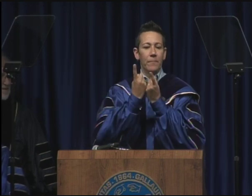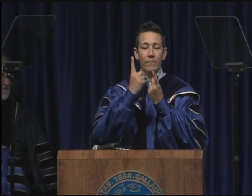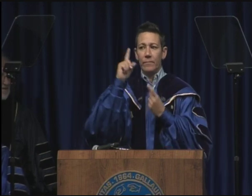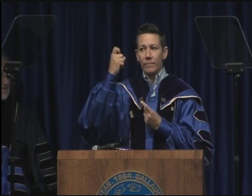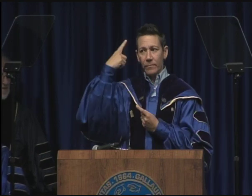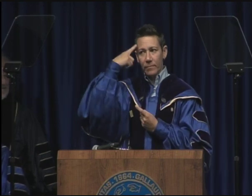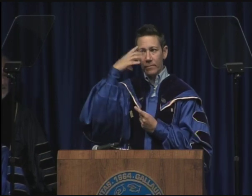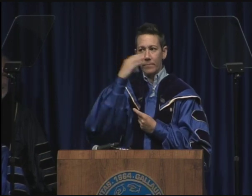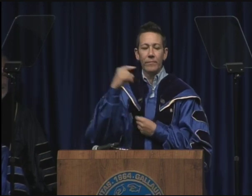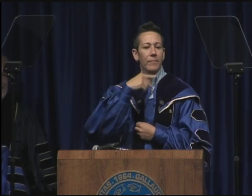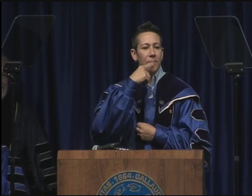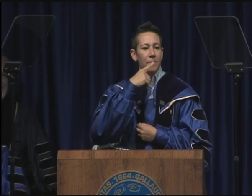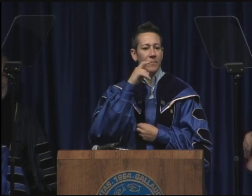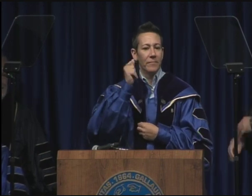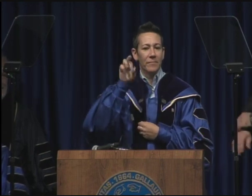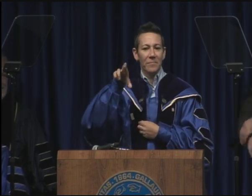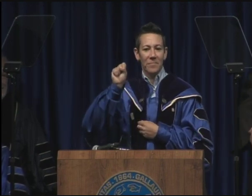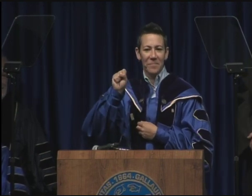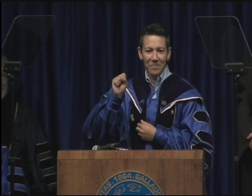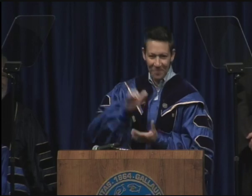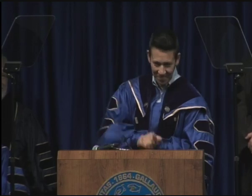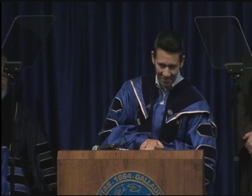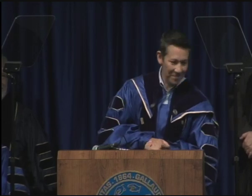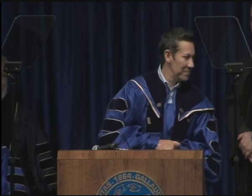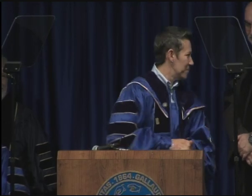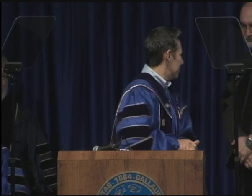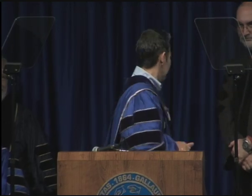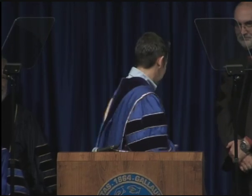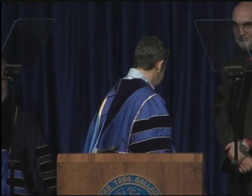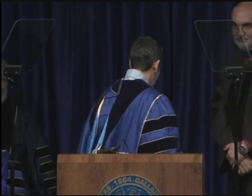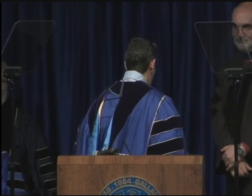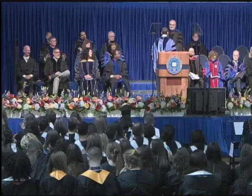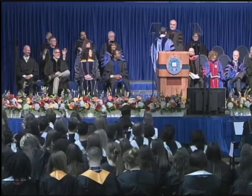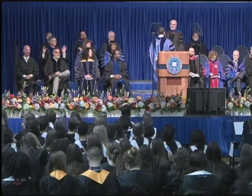Department of Government and Public Affairs.